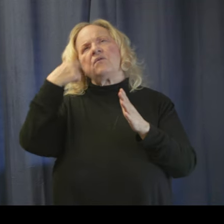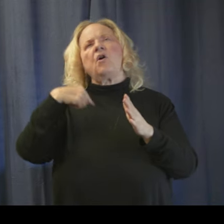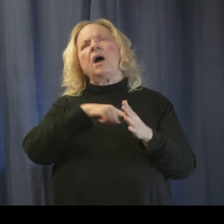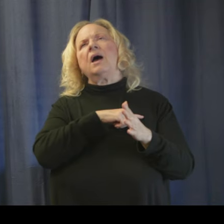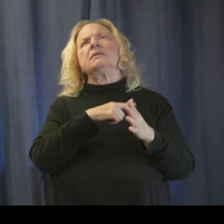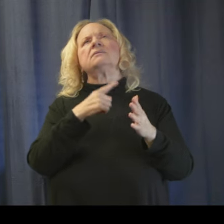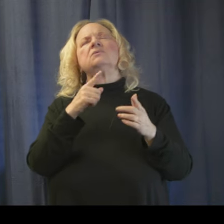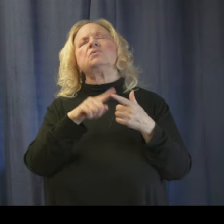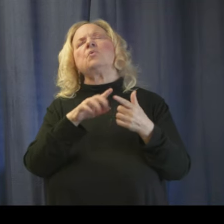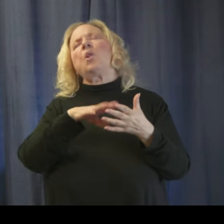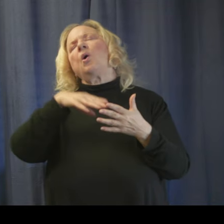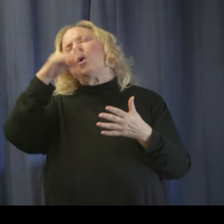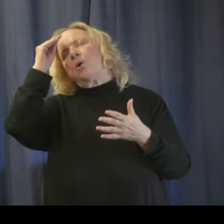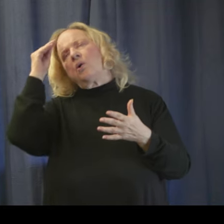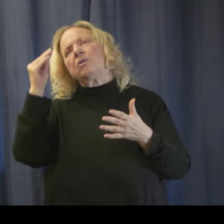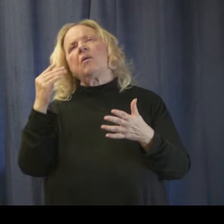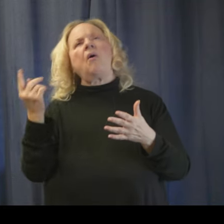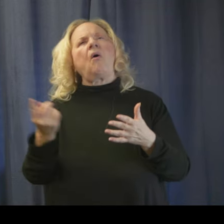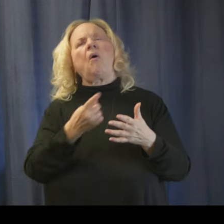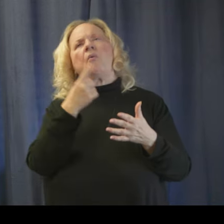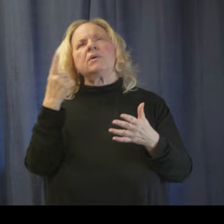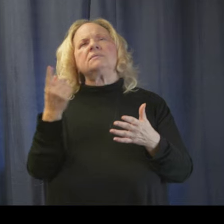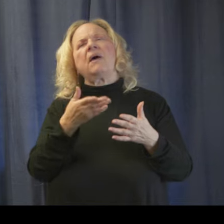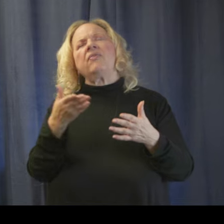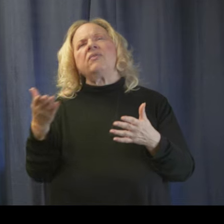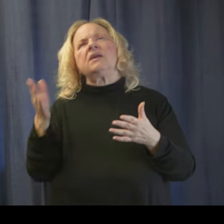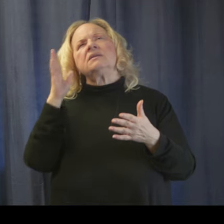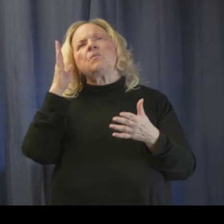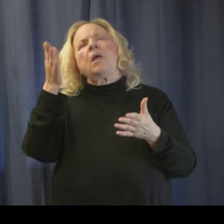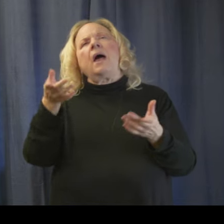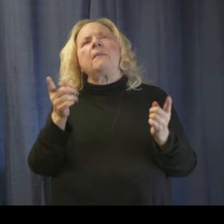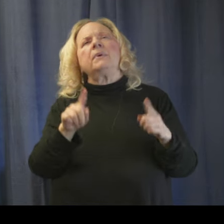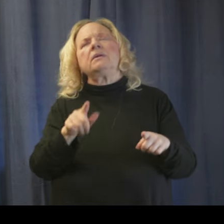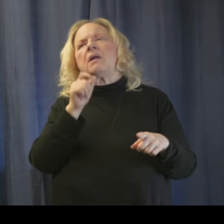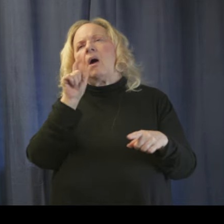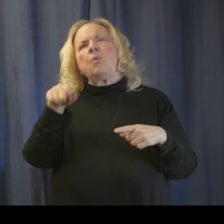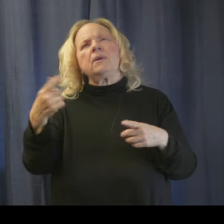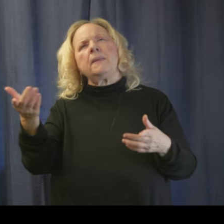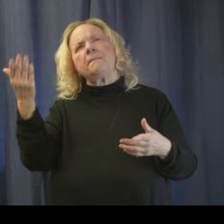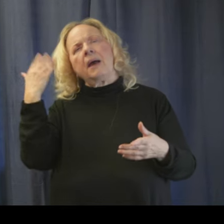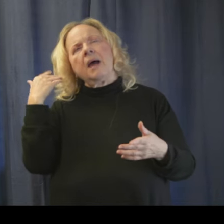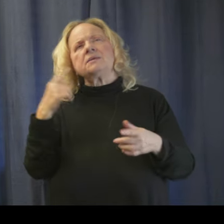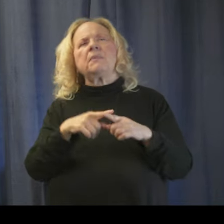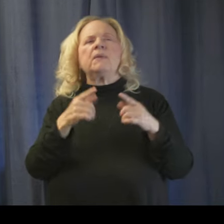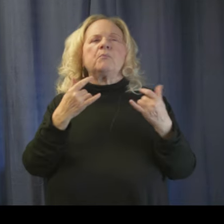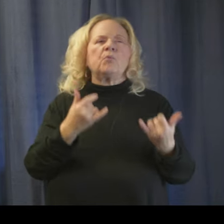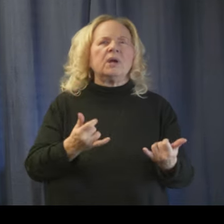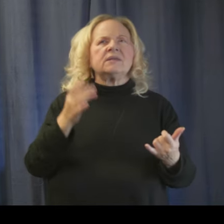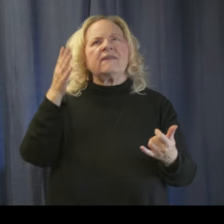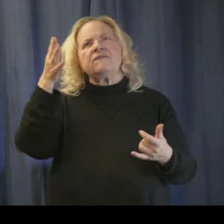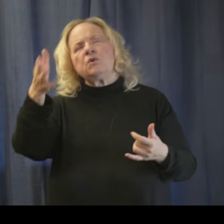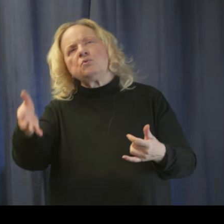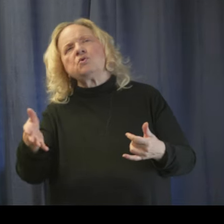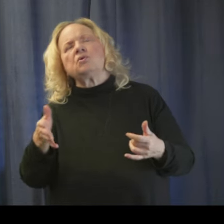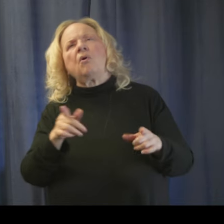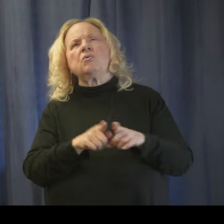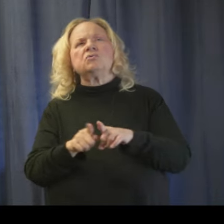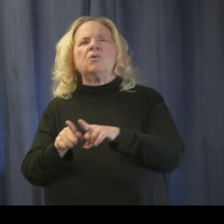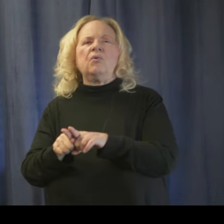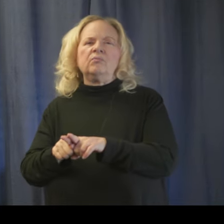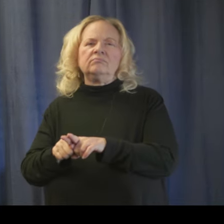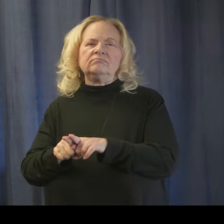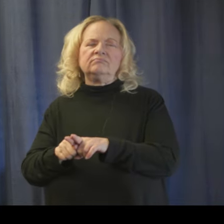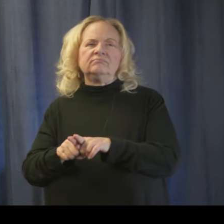us today, for us to learn from. It's always about things to come, not just the past, but the present and the future as